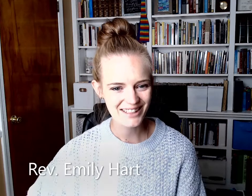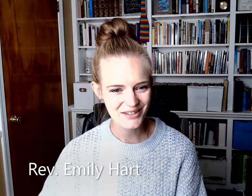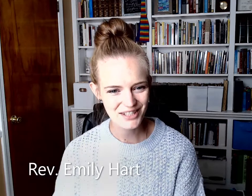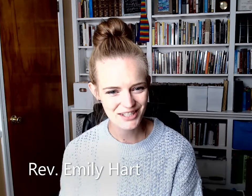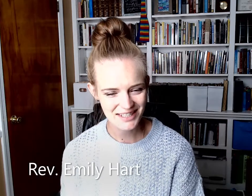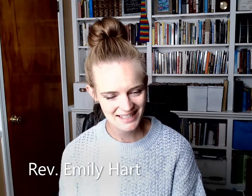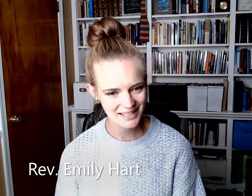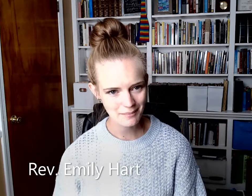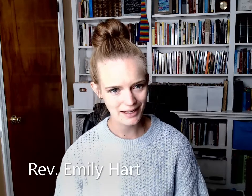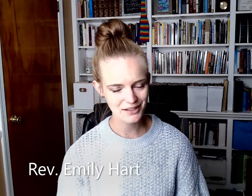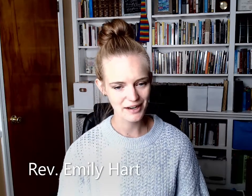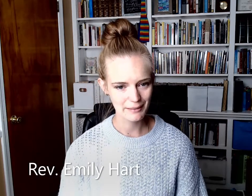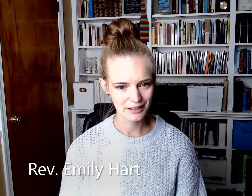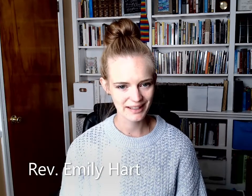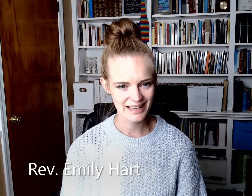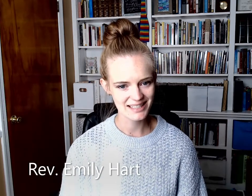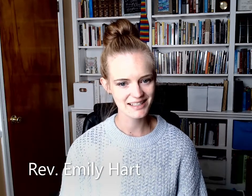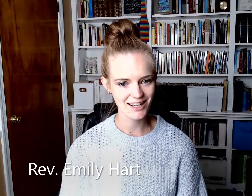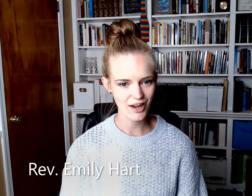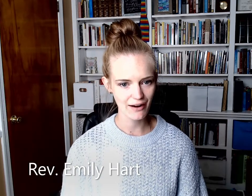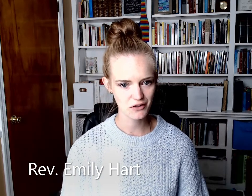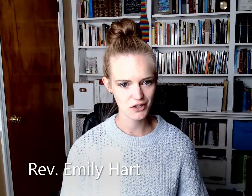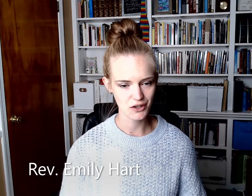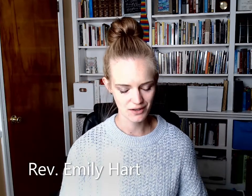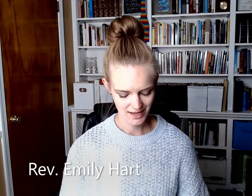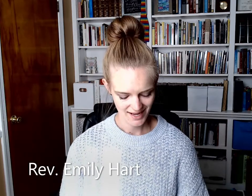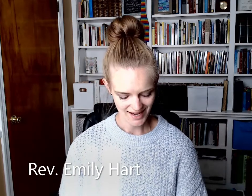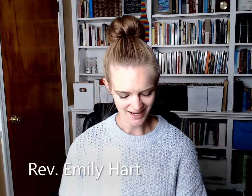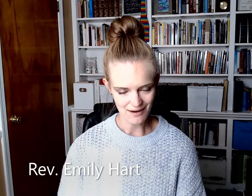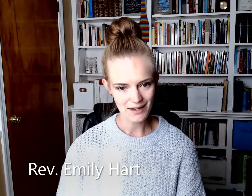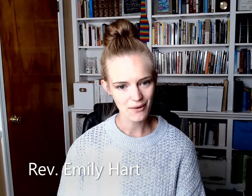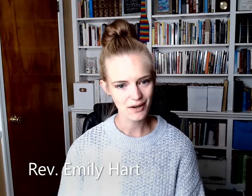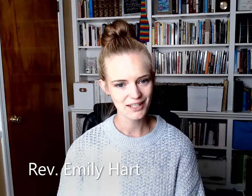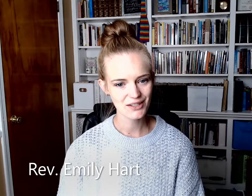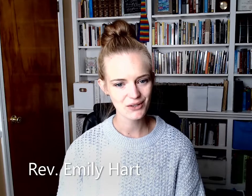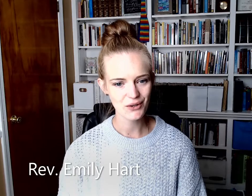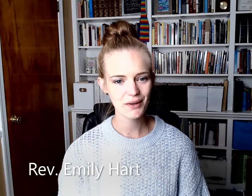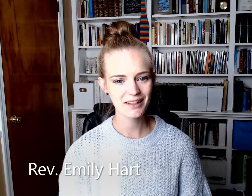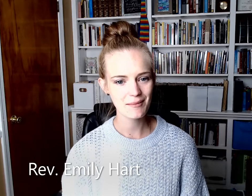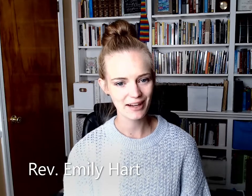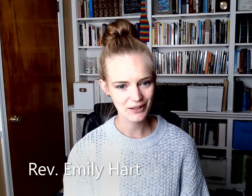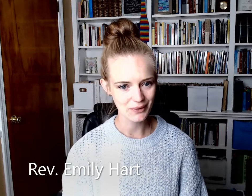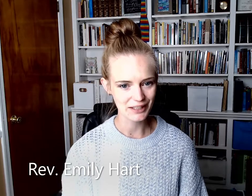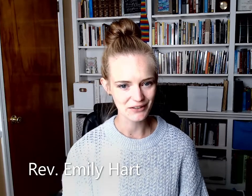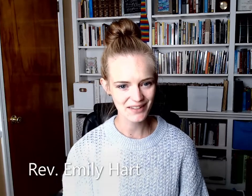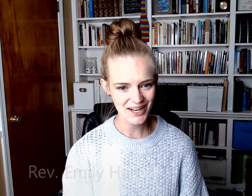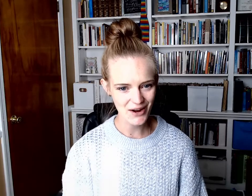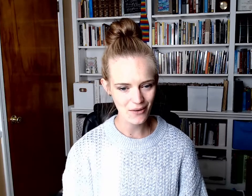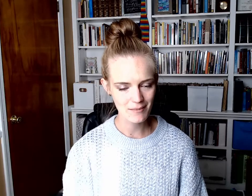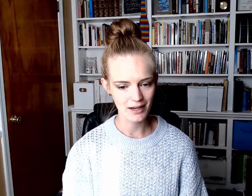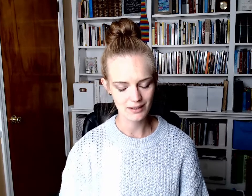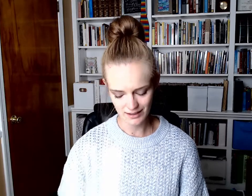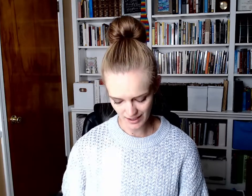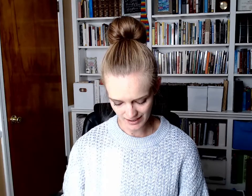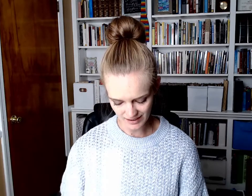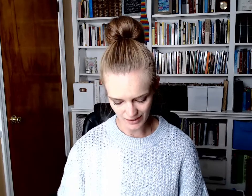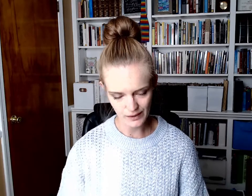Hello, church. This is Pastor Emily. It is Sunday afternoon, and I wanted to quickly make you a little video about the signs that we